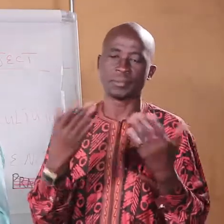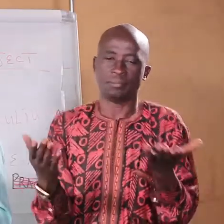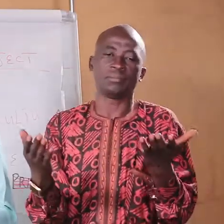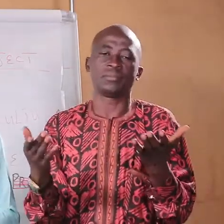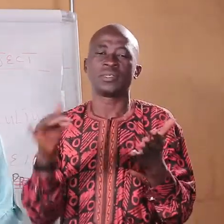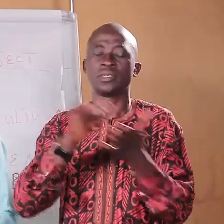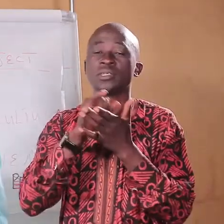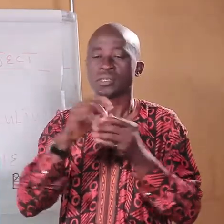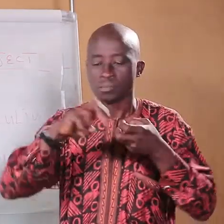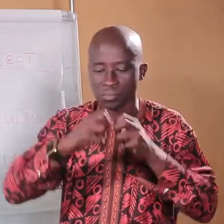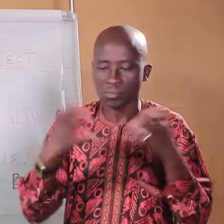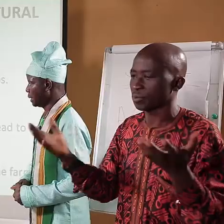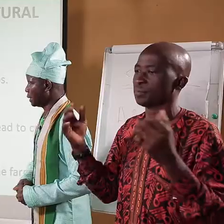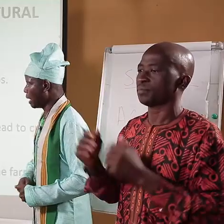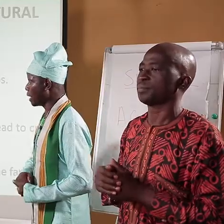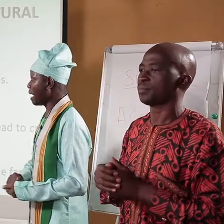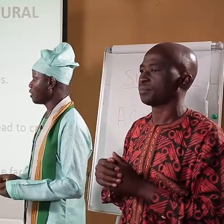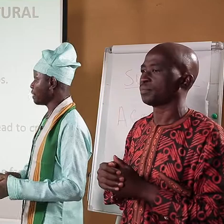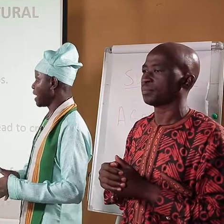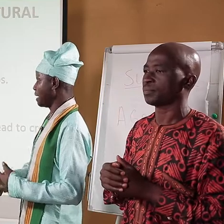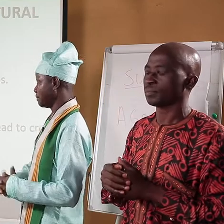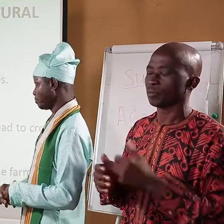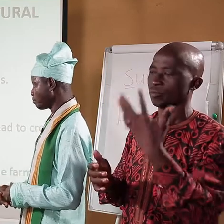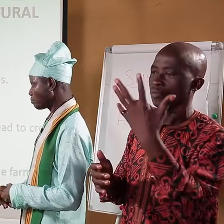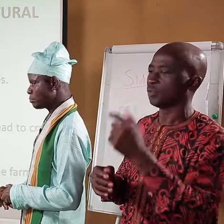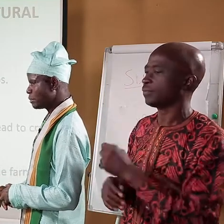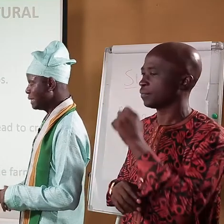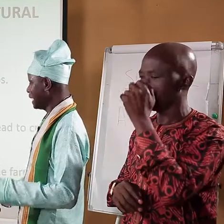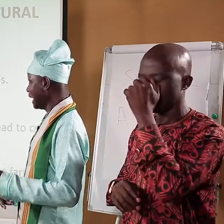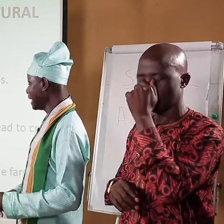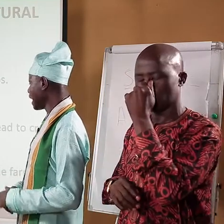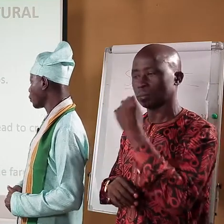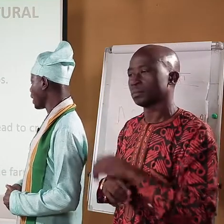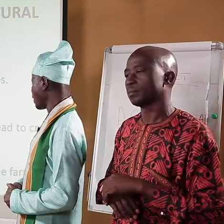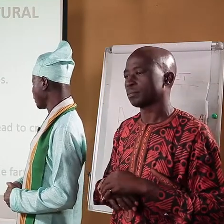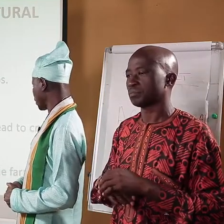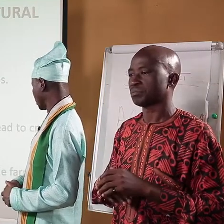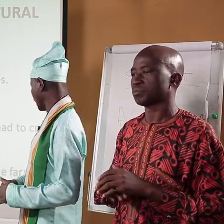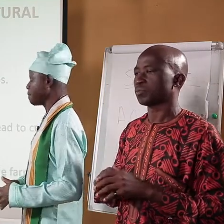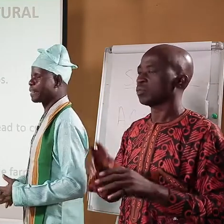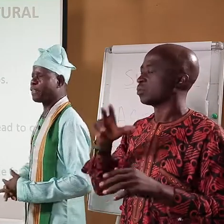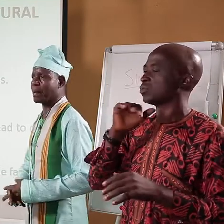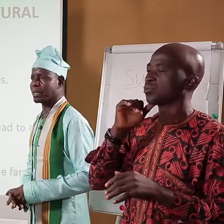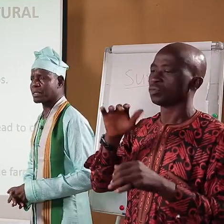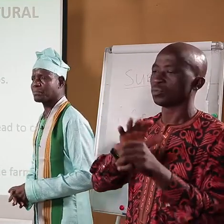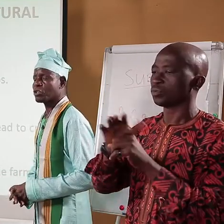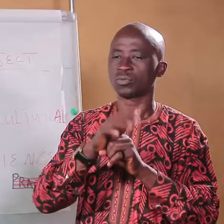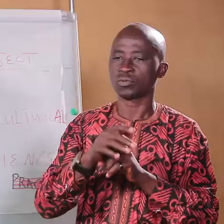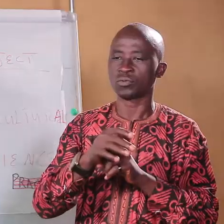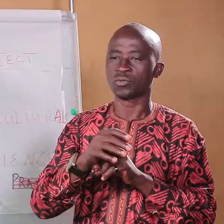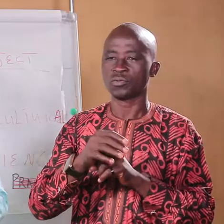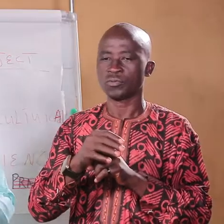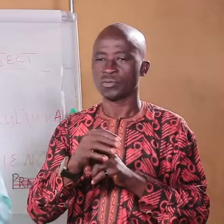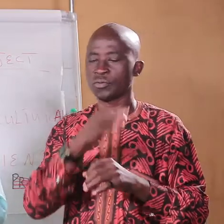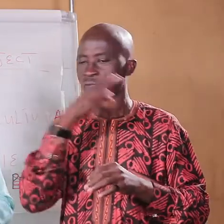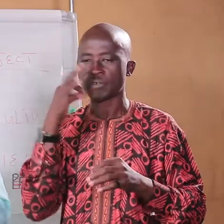factor, it is a problem. Then we have number 5, inadequate farm record kept by the farmers.